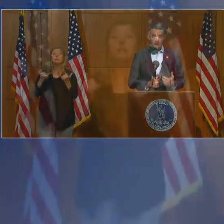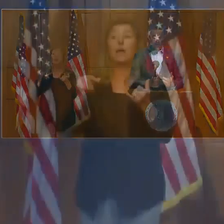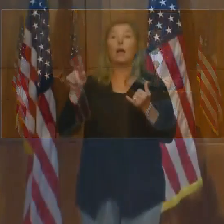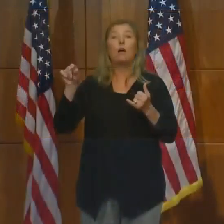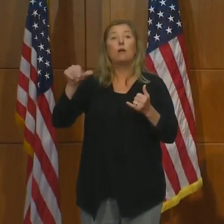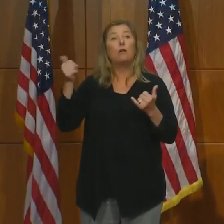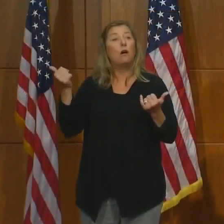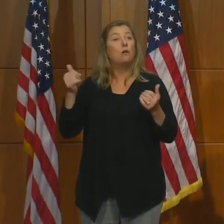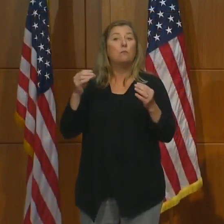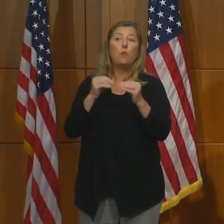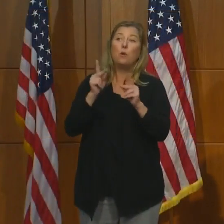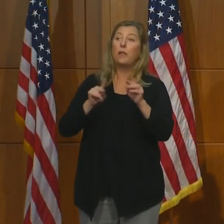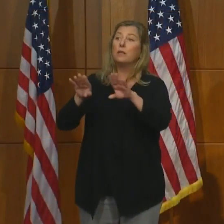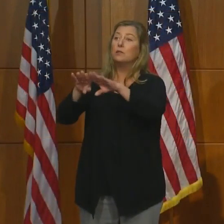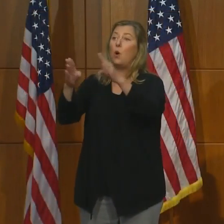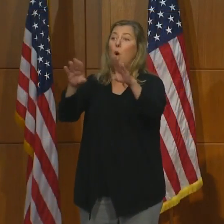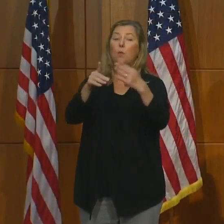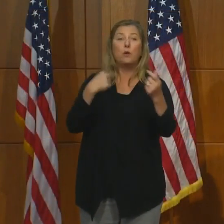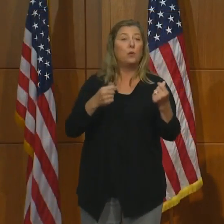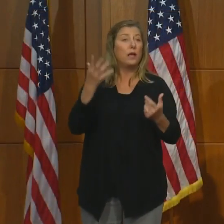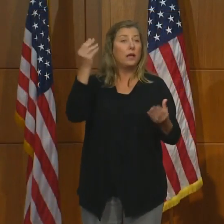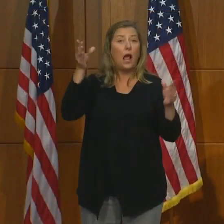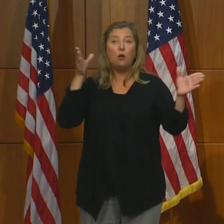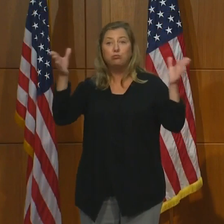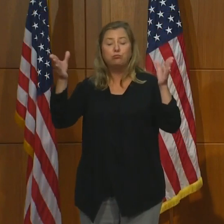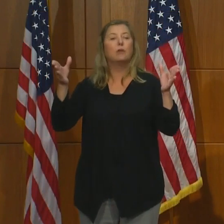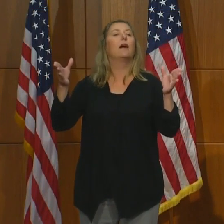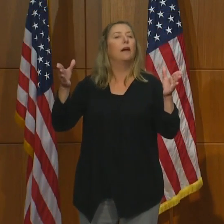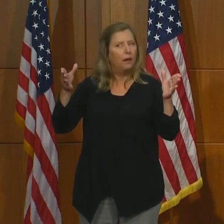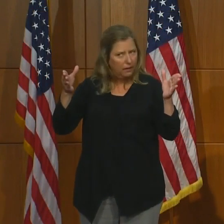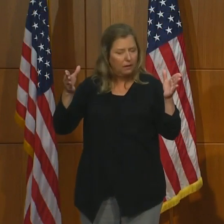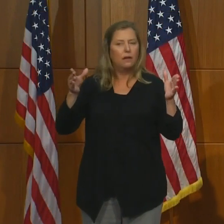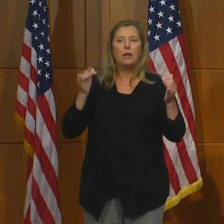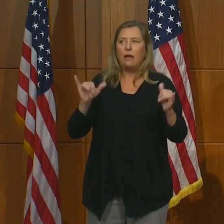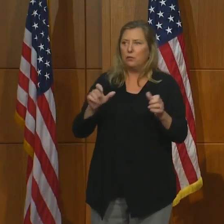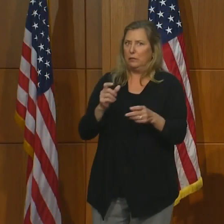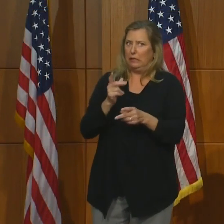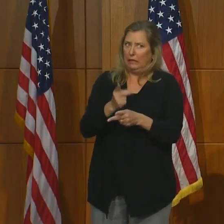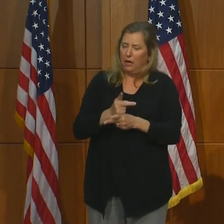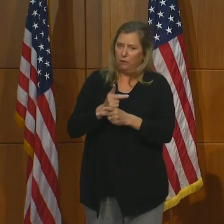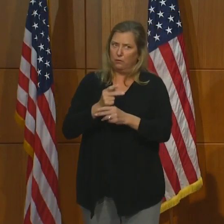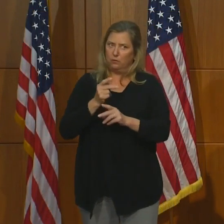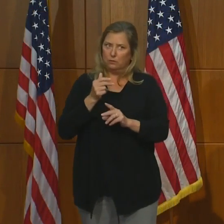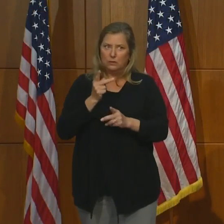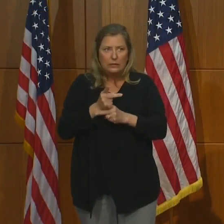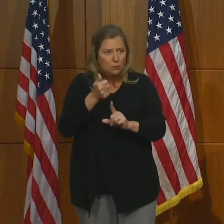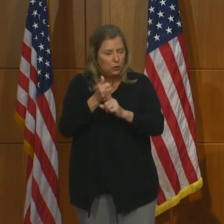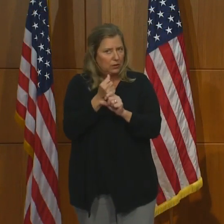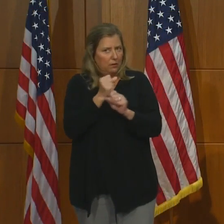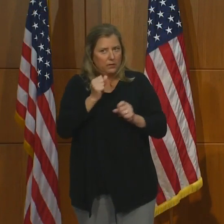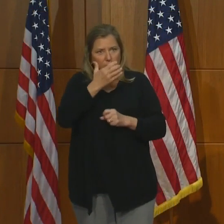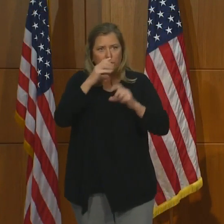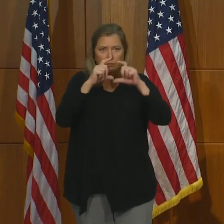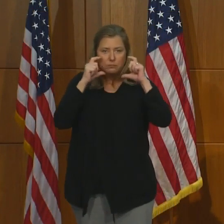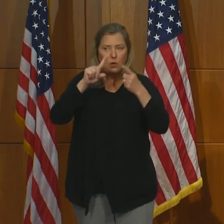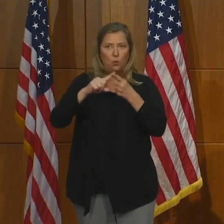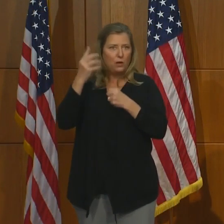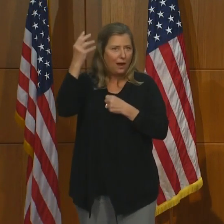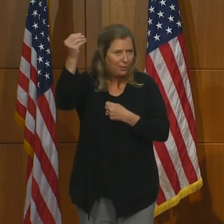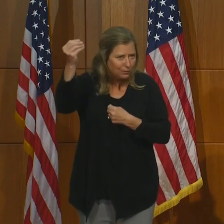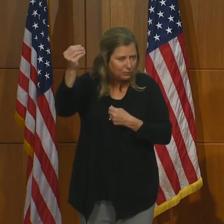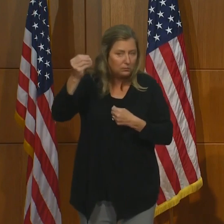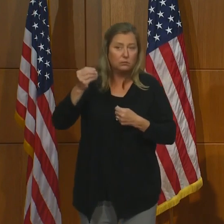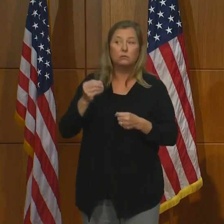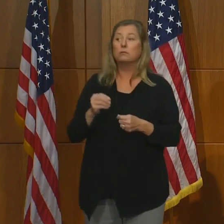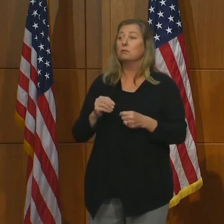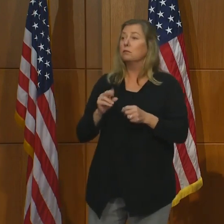you can go, and we all need to be very vigilant about protecting ourselves and each other when we go out. Cover your